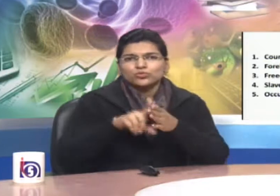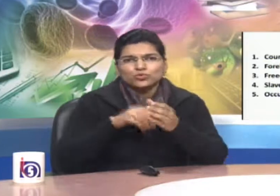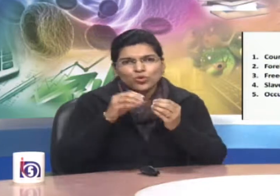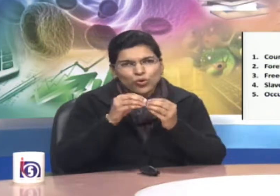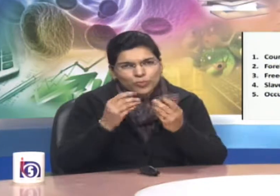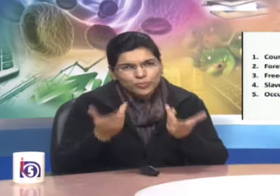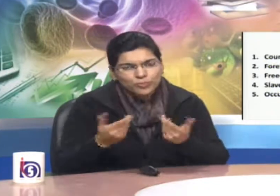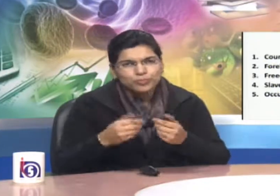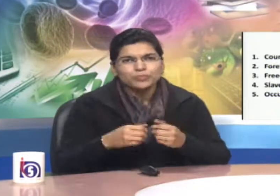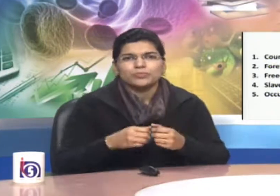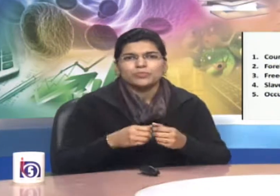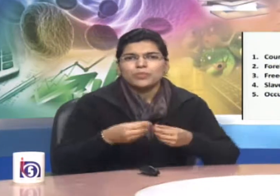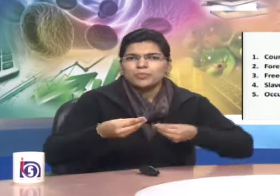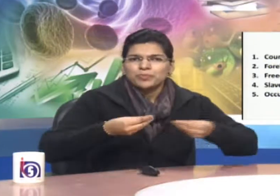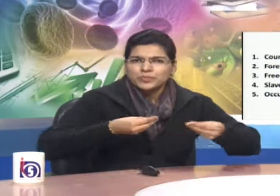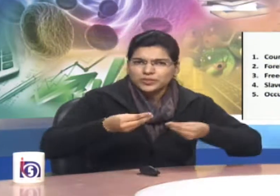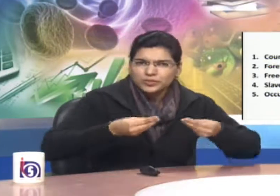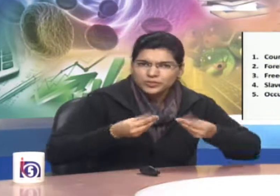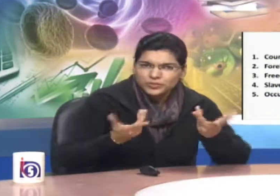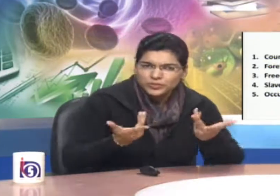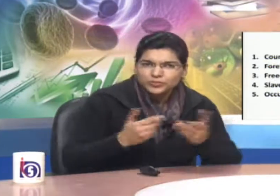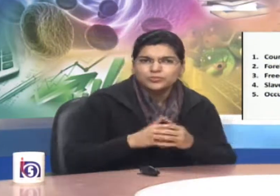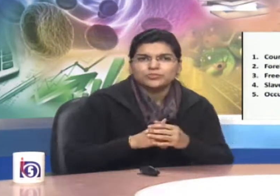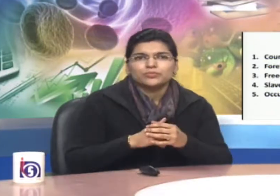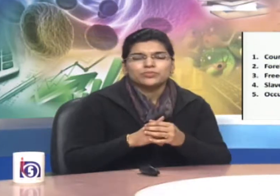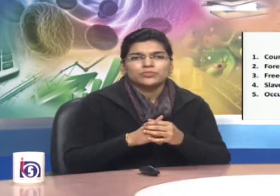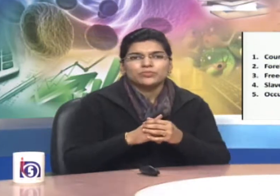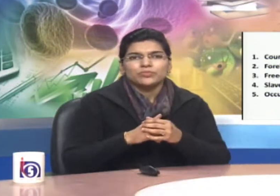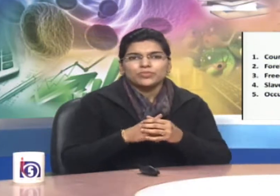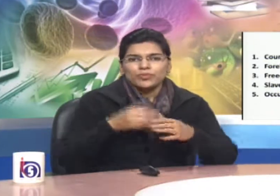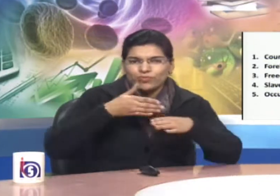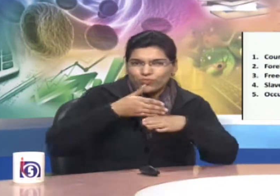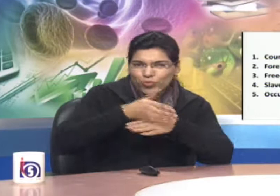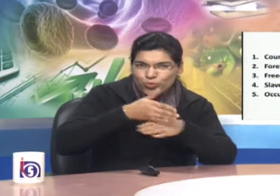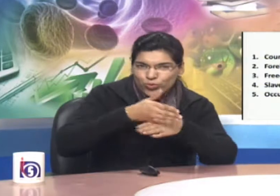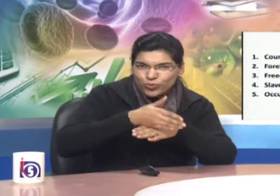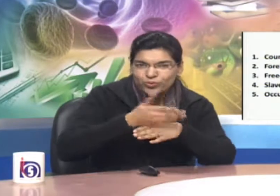Different kinds of occupations are there: business, jobs,